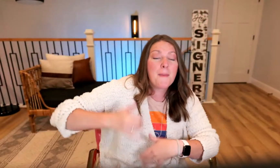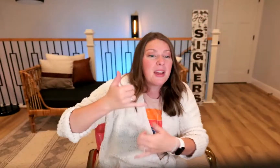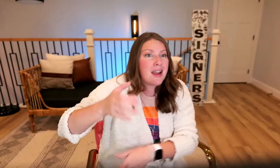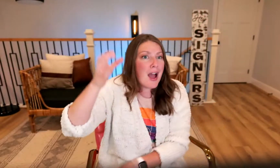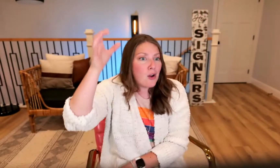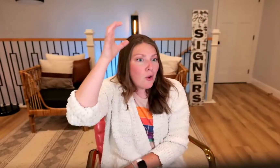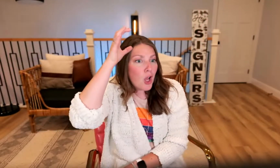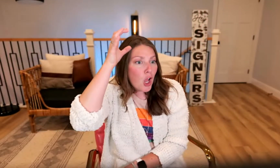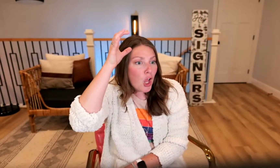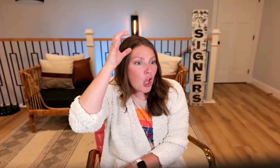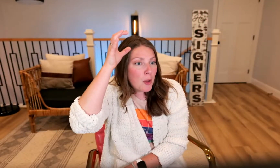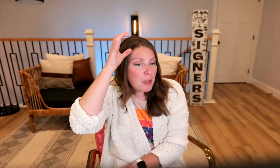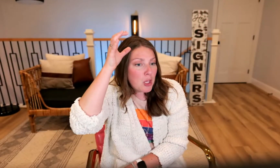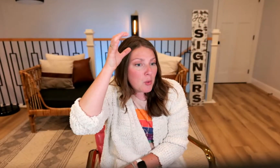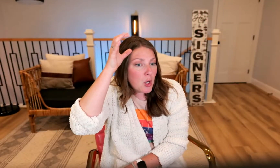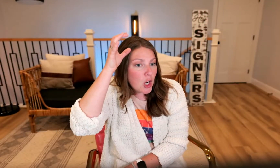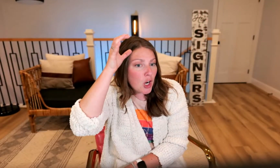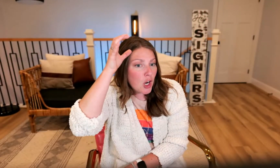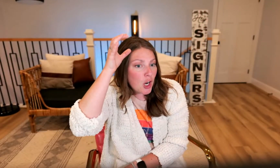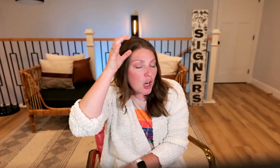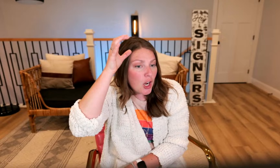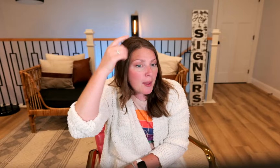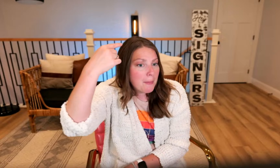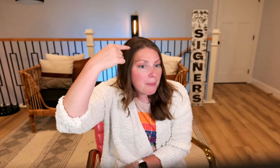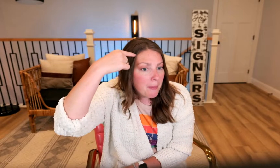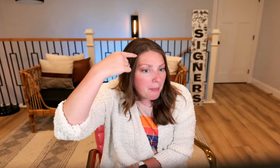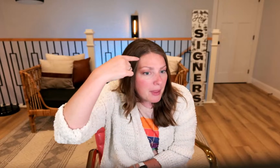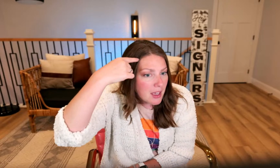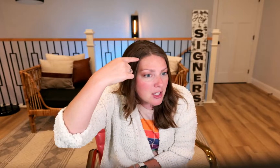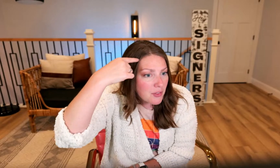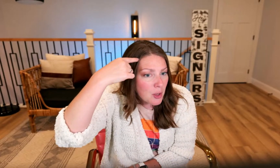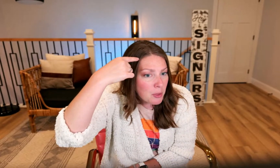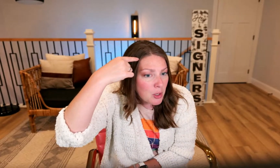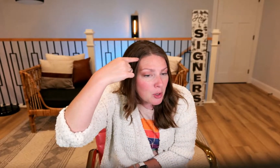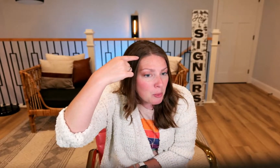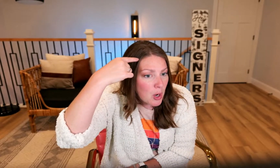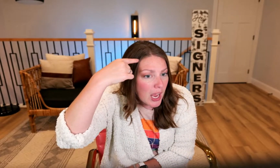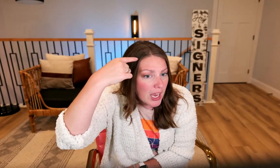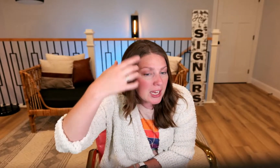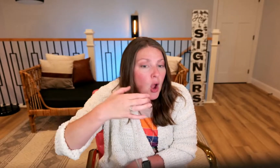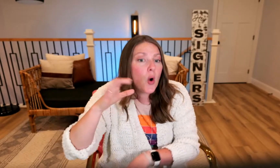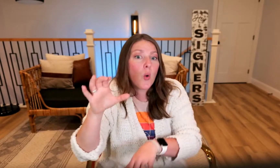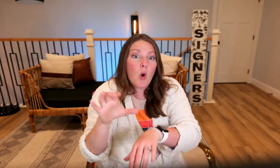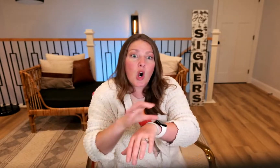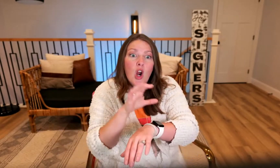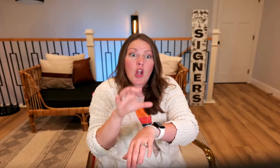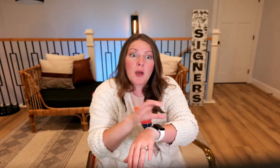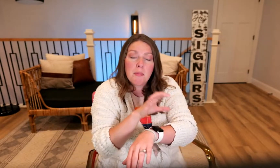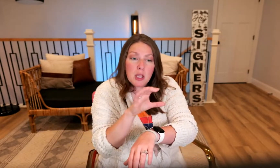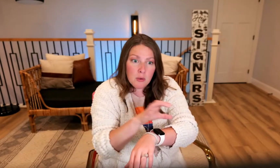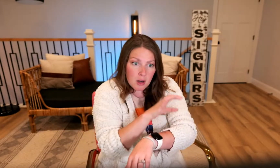but now computer because of computer brain or computer.